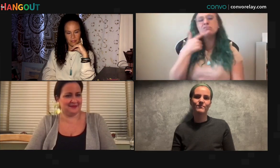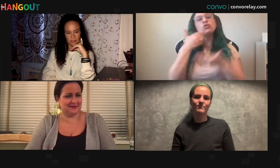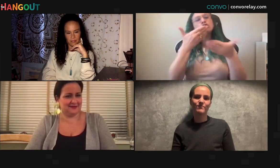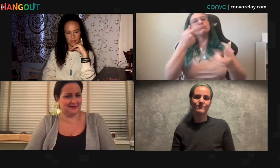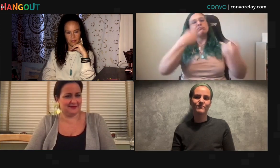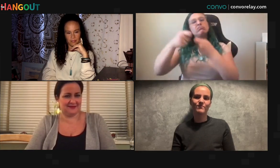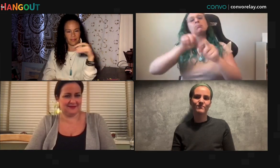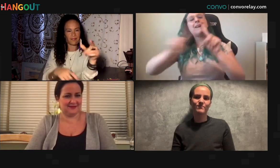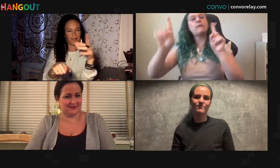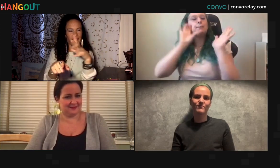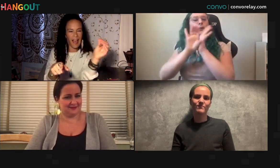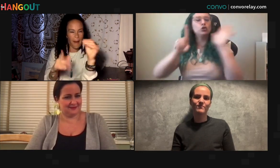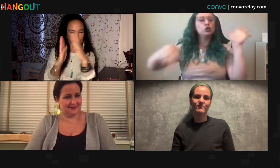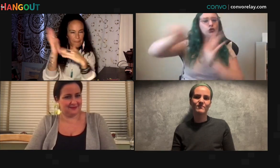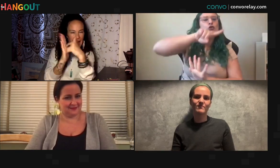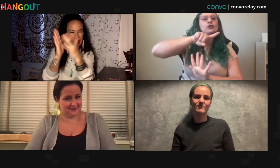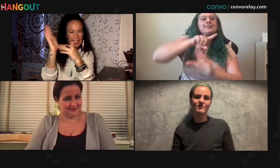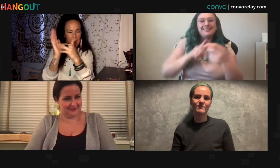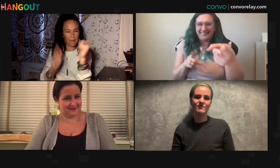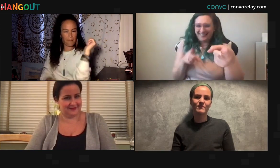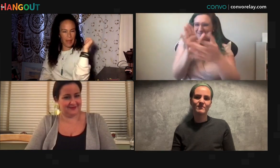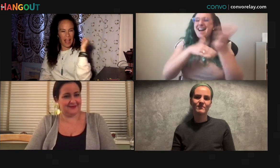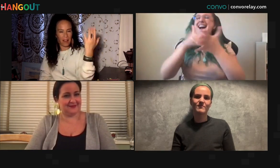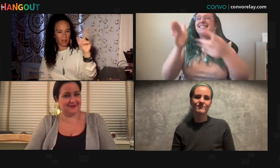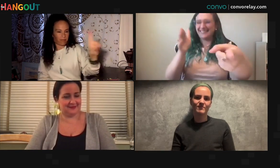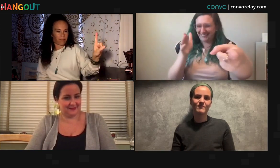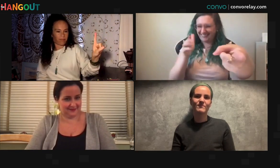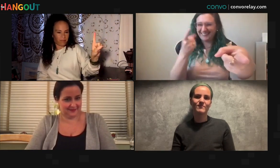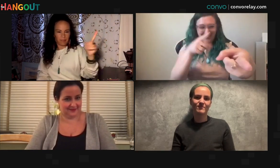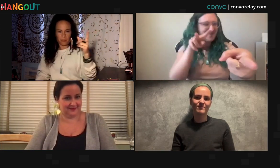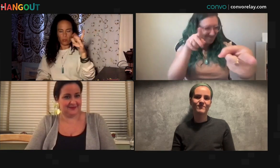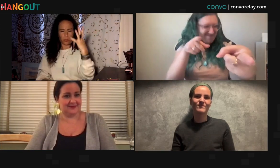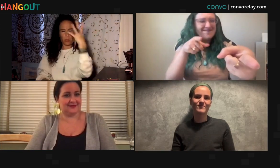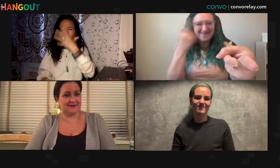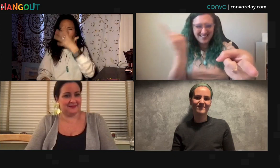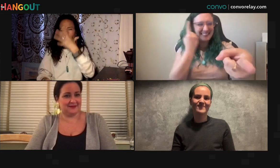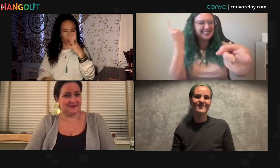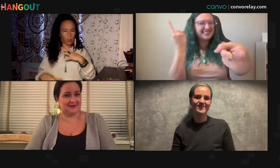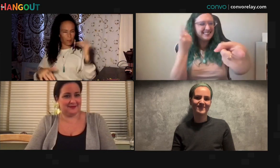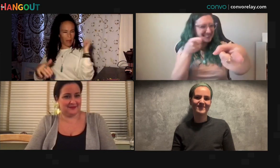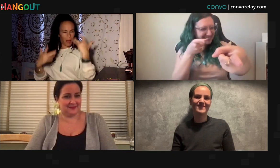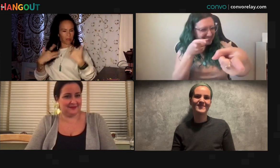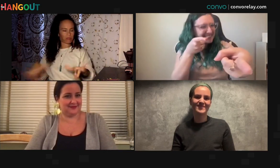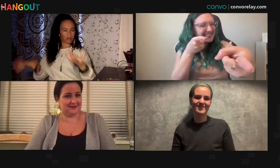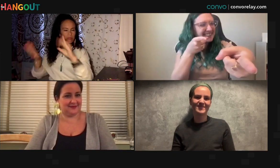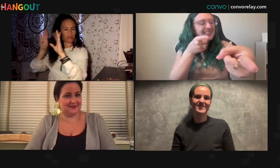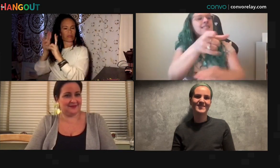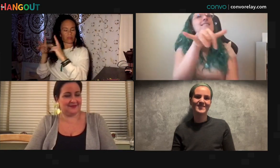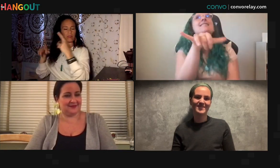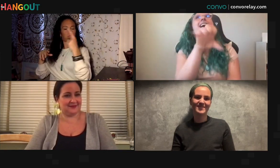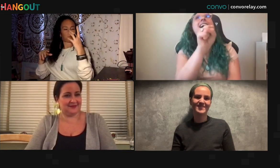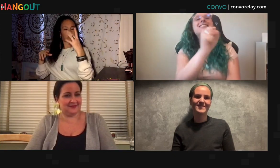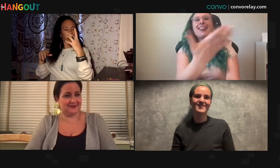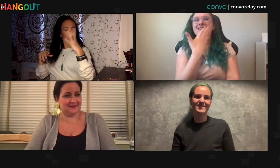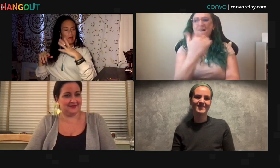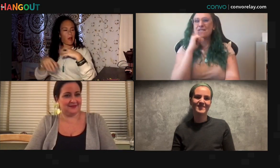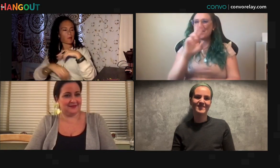and I'm not able to meet the right woman. So Yes. Stephanie is also explaining